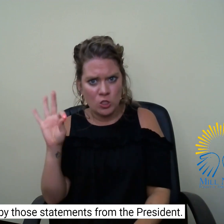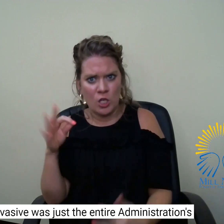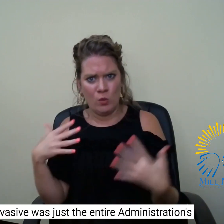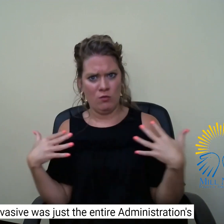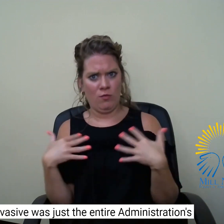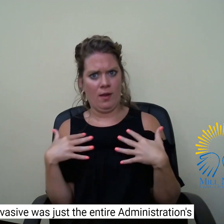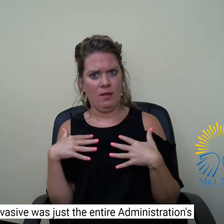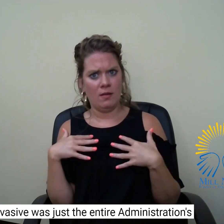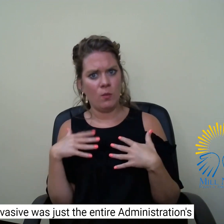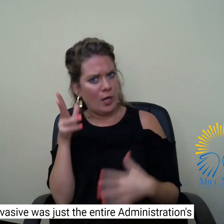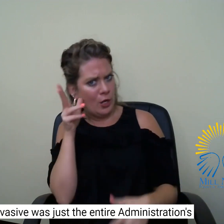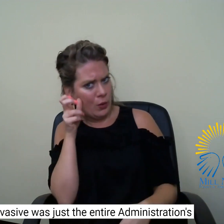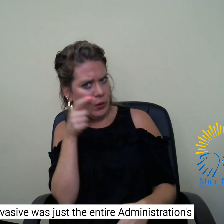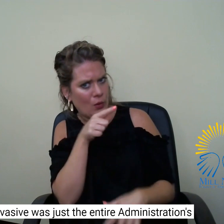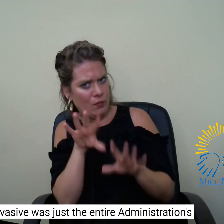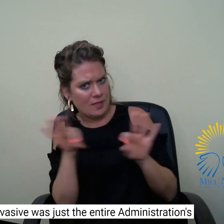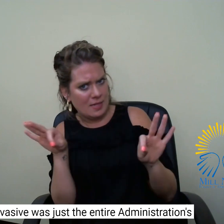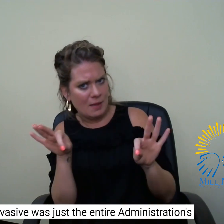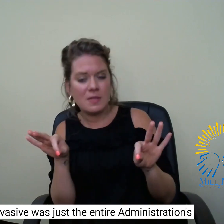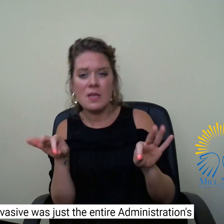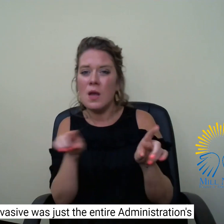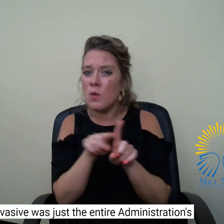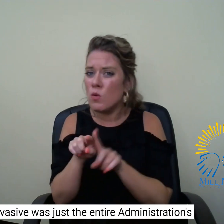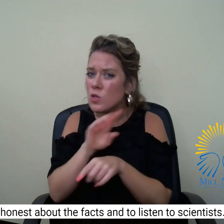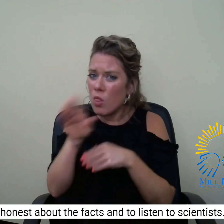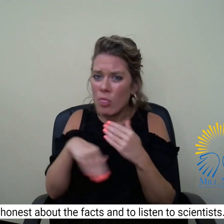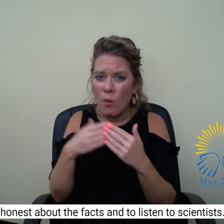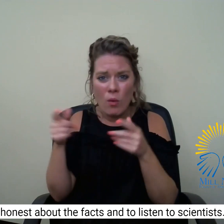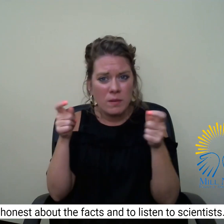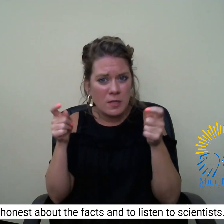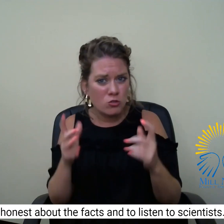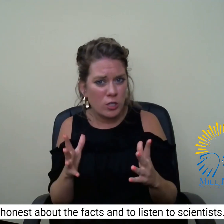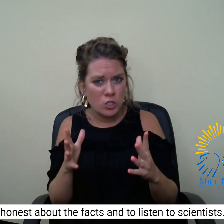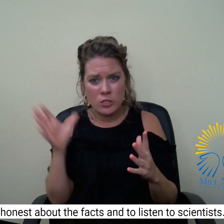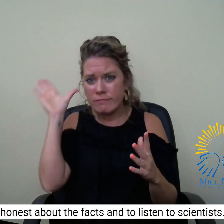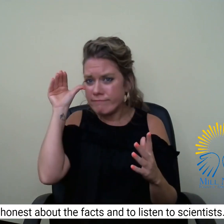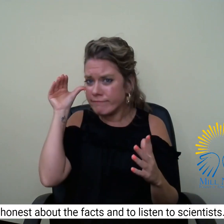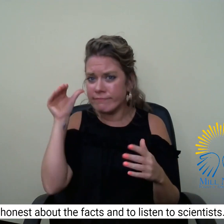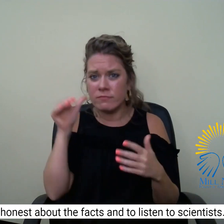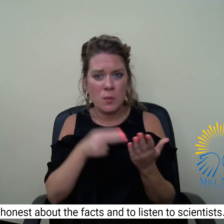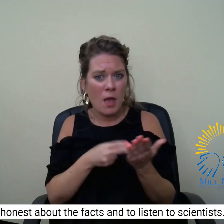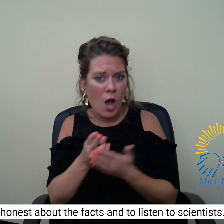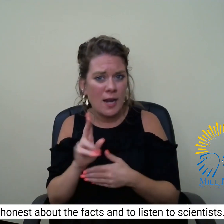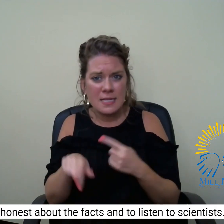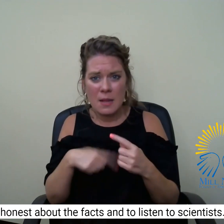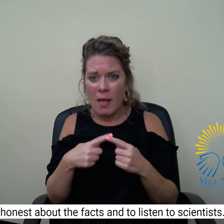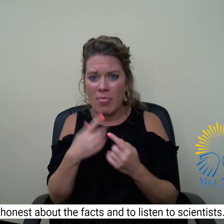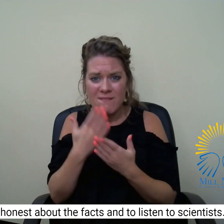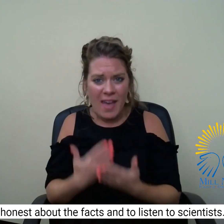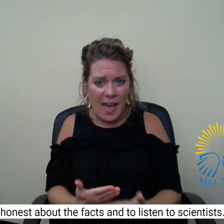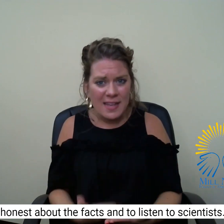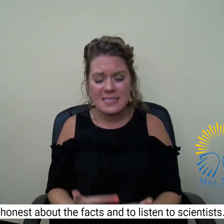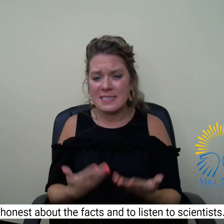more pervasive was just the entire administration's unwillingness to be honest about the facts and to listen to